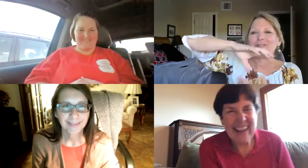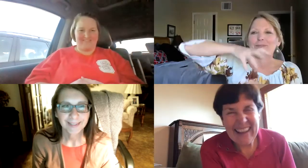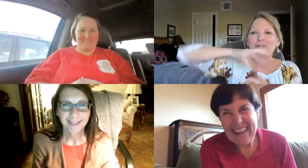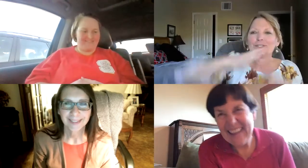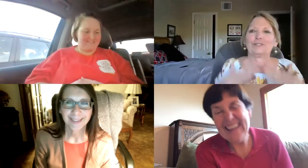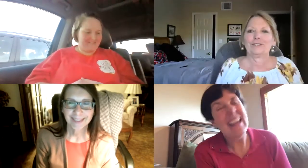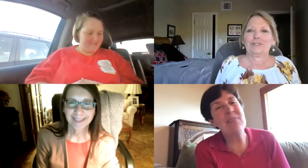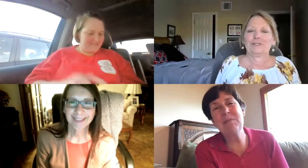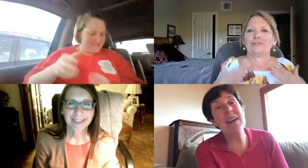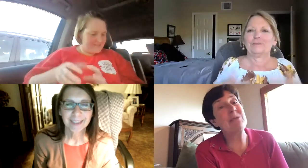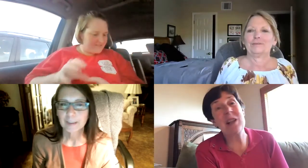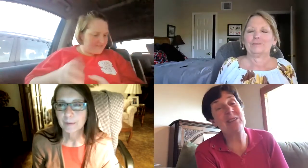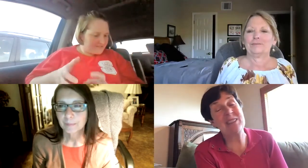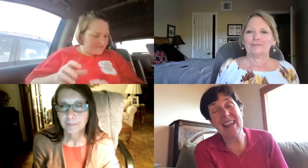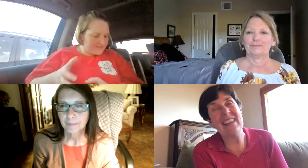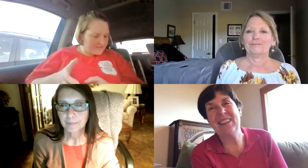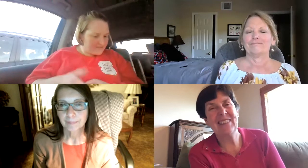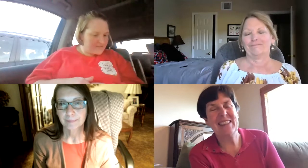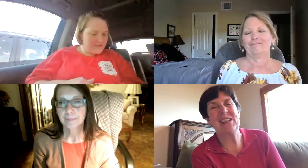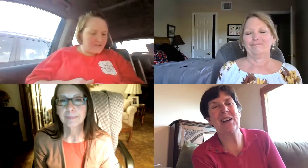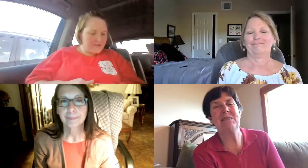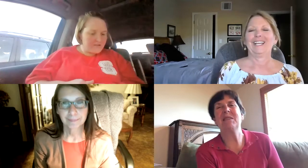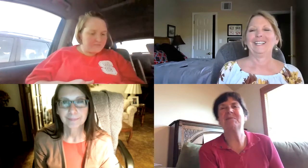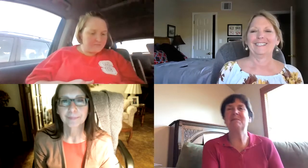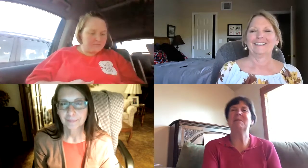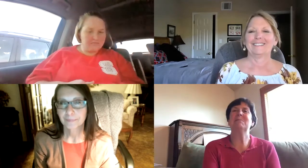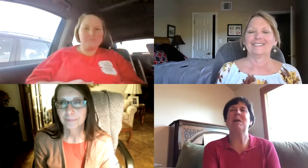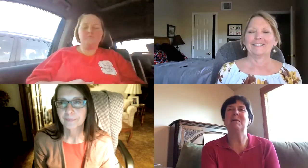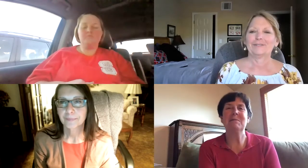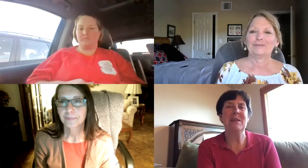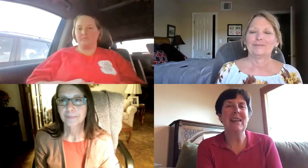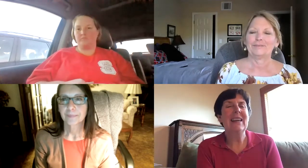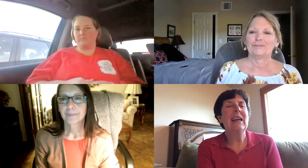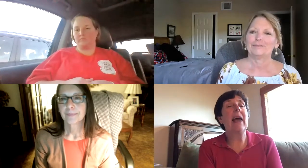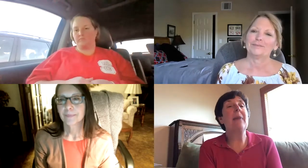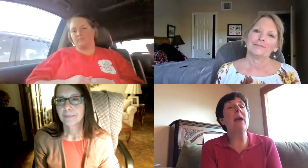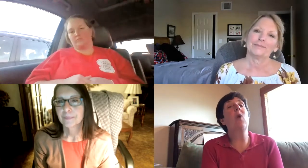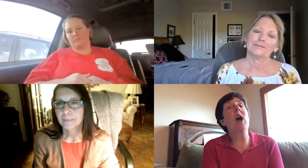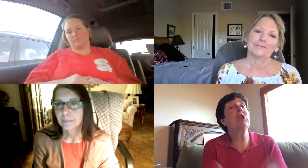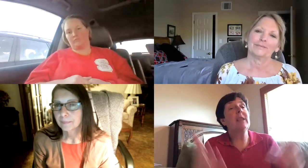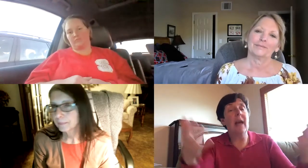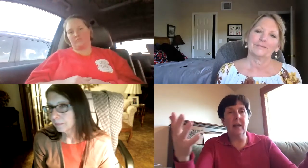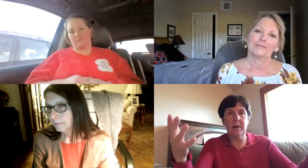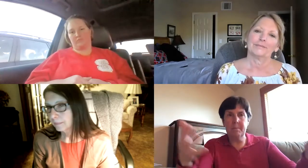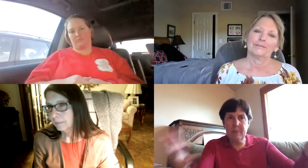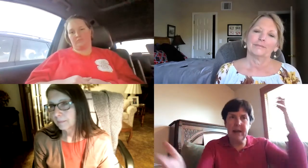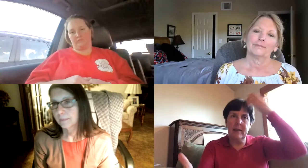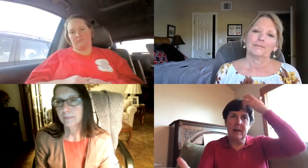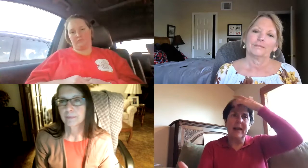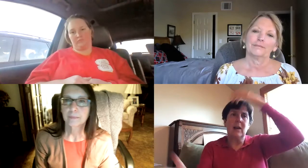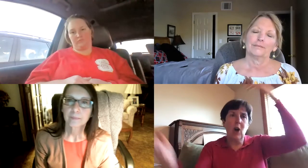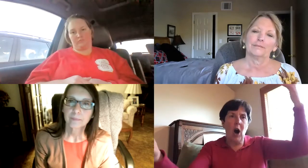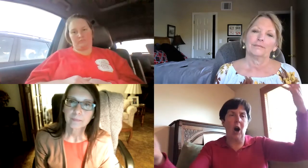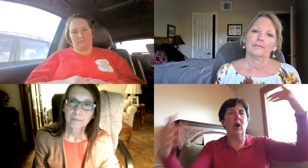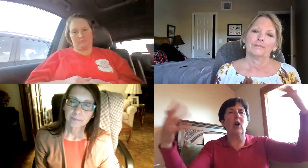Okay. Everybody will understand you. It's not a big problem. And then washing like a big thing,